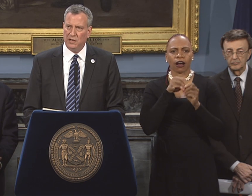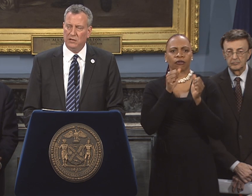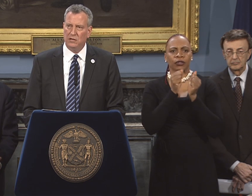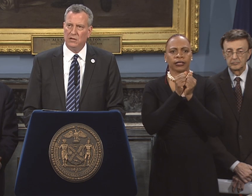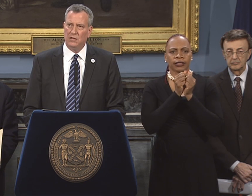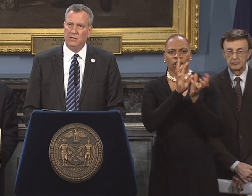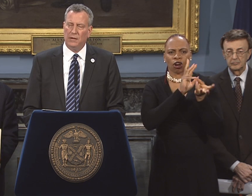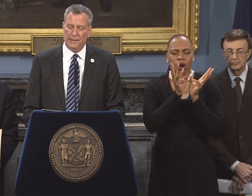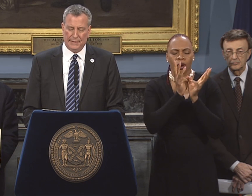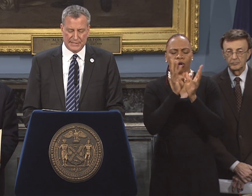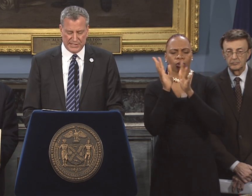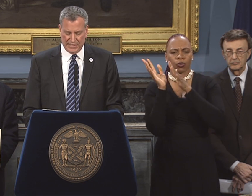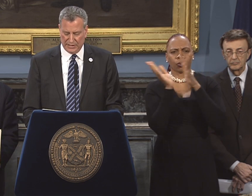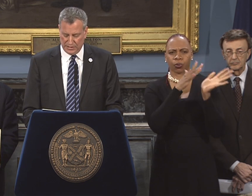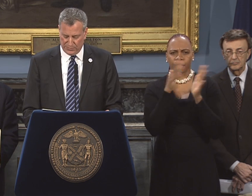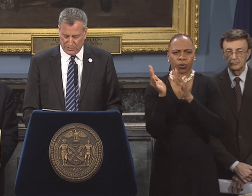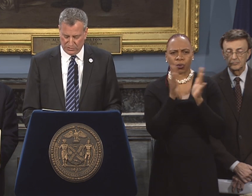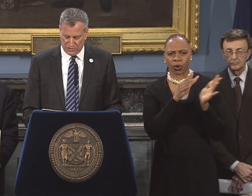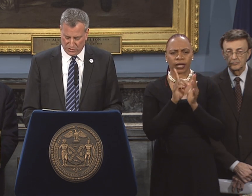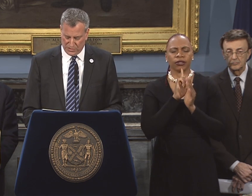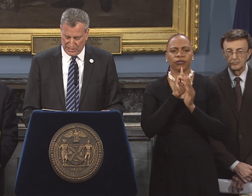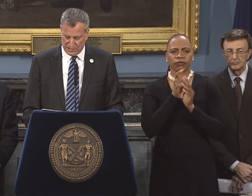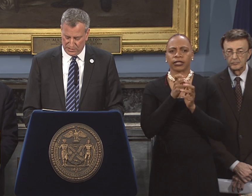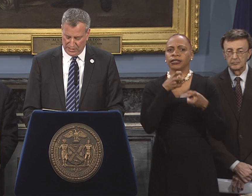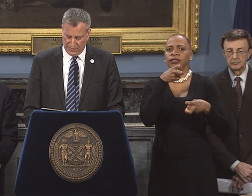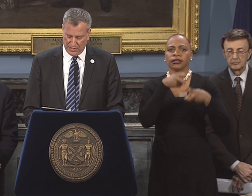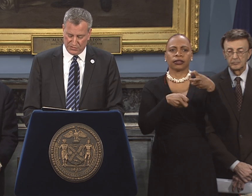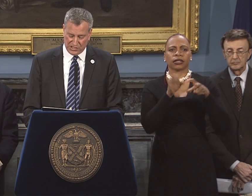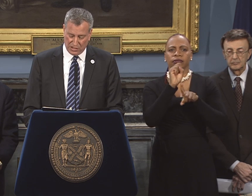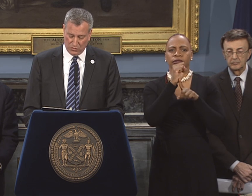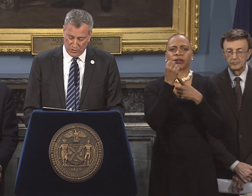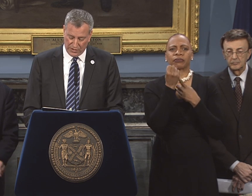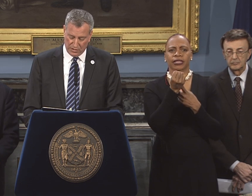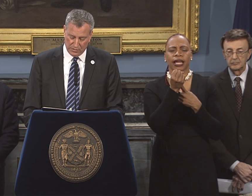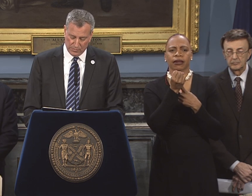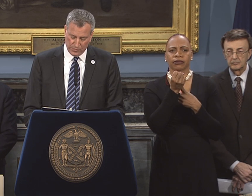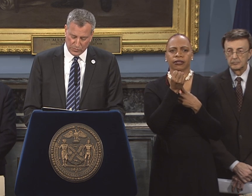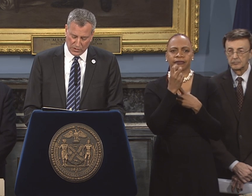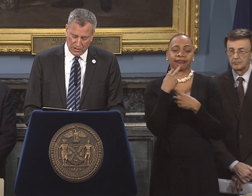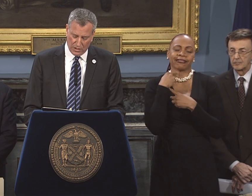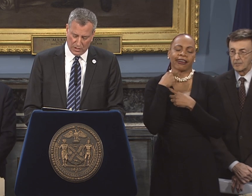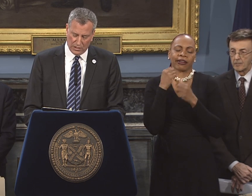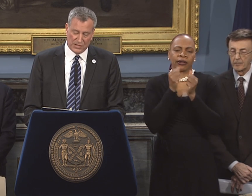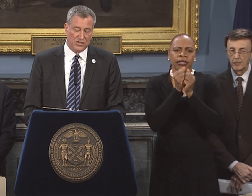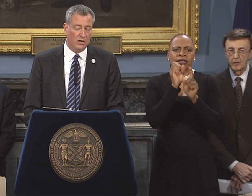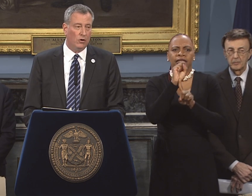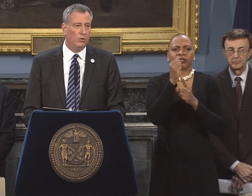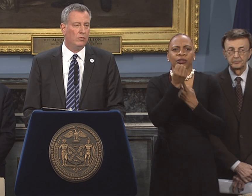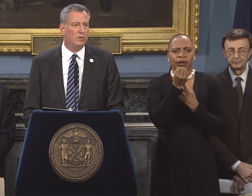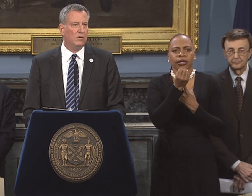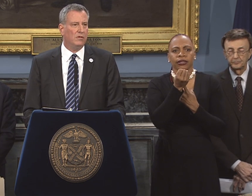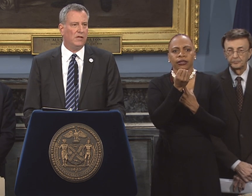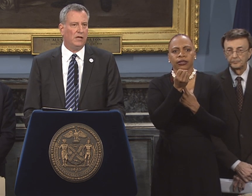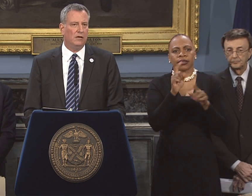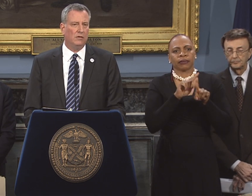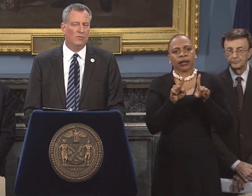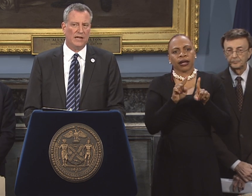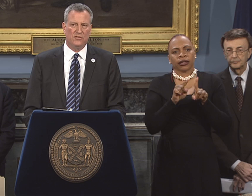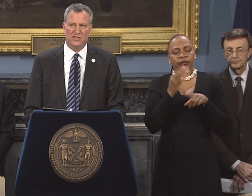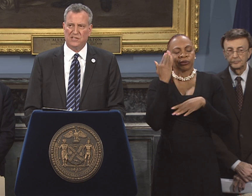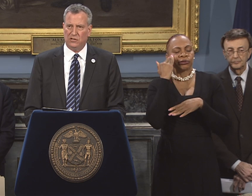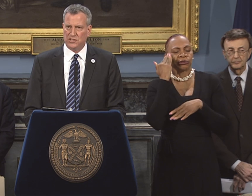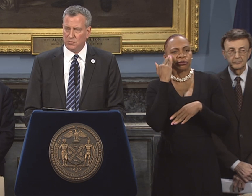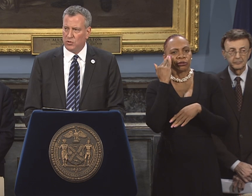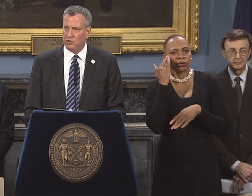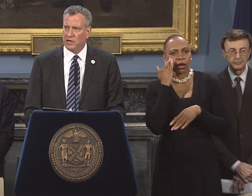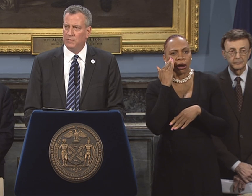through the wind, exceedingly difficult circumstances, and they have stuck with it. As you know, the